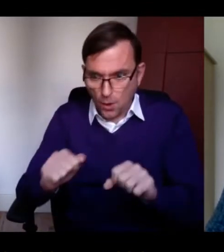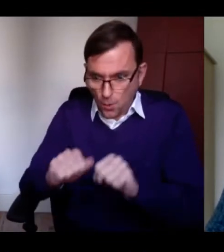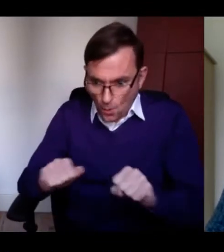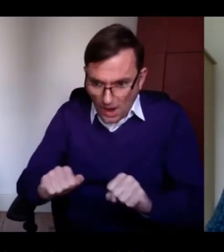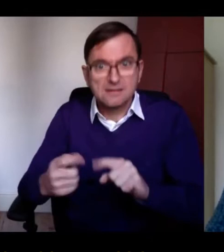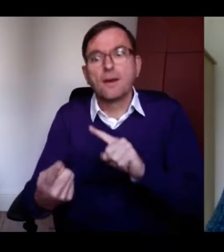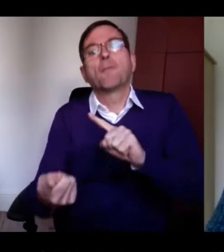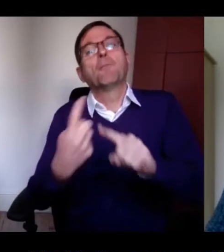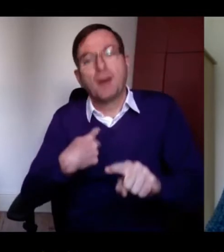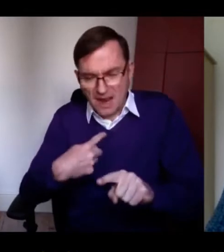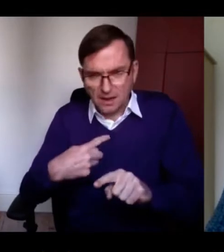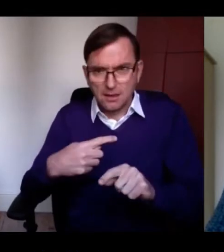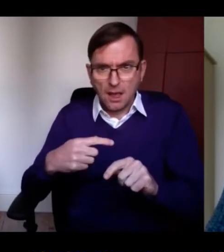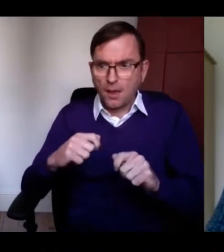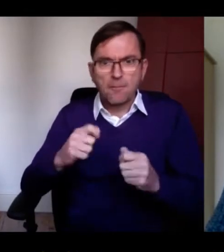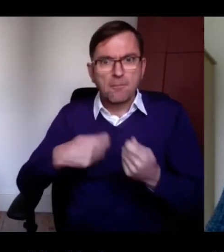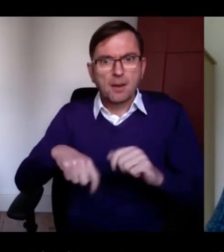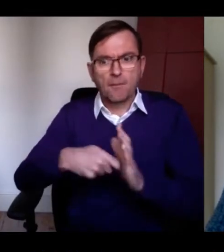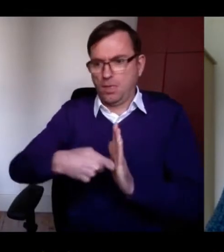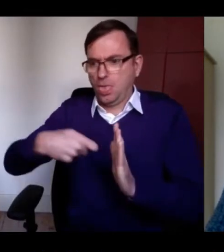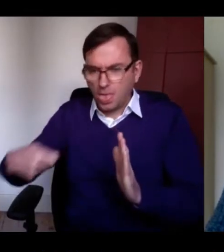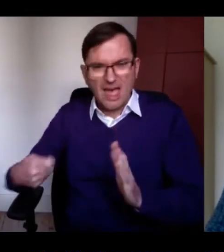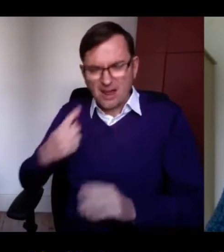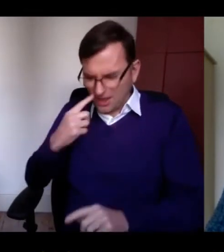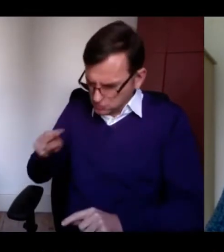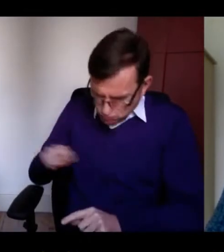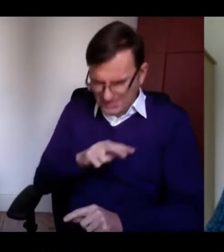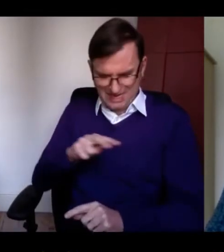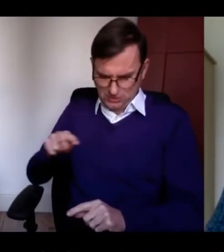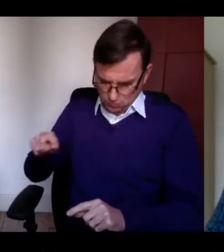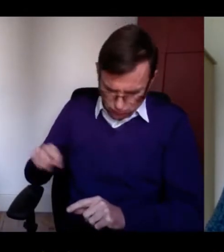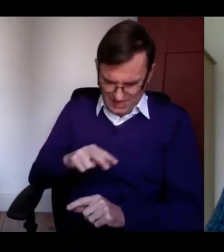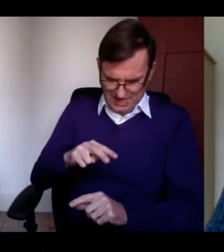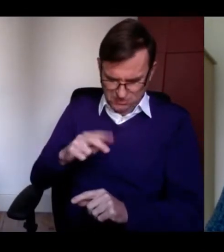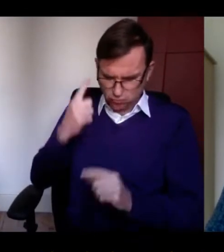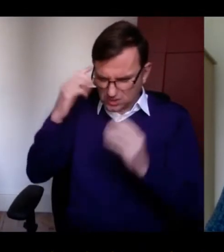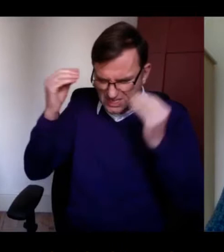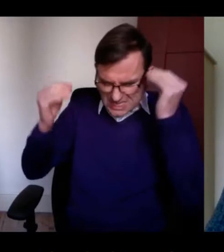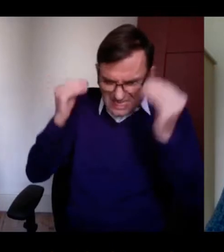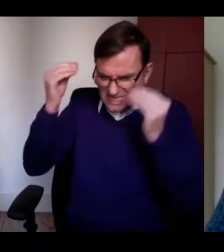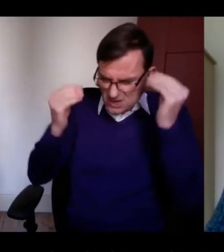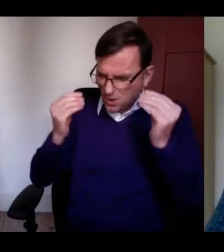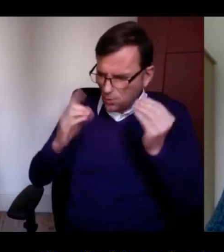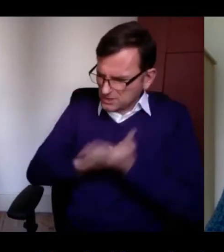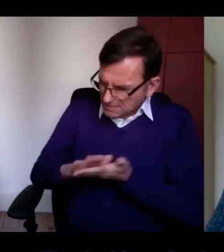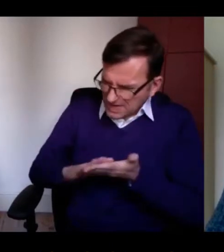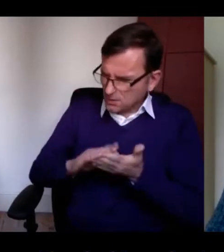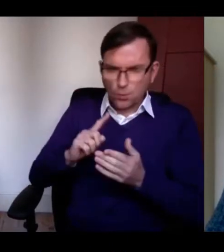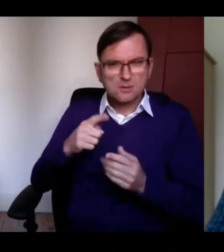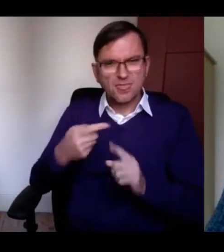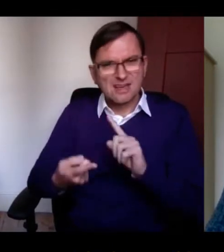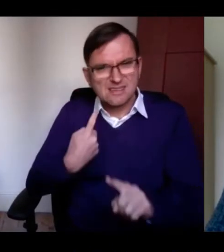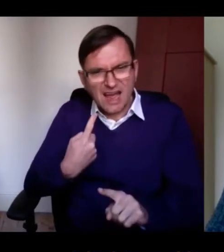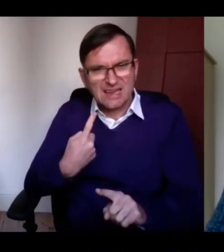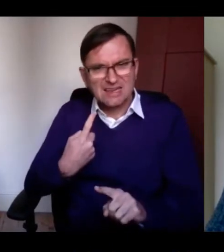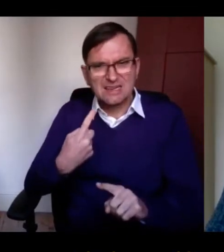I had to wait, I had to type my question, they had to relay that question, then they had to understand what was being asked, type it